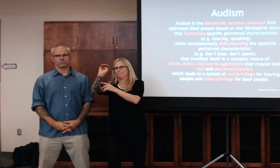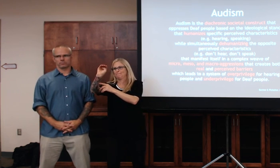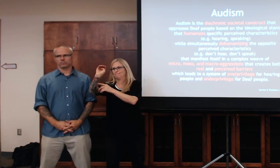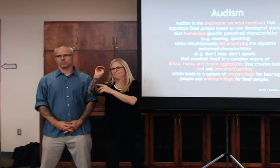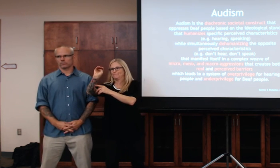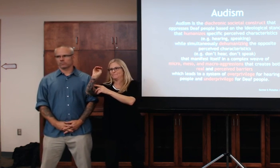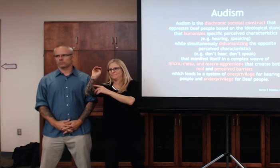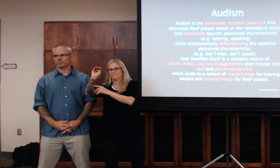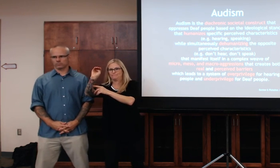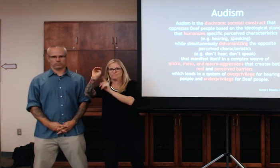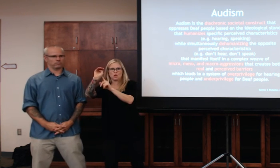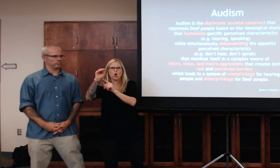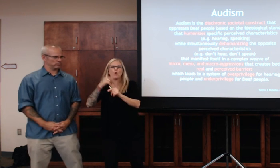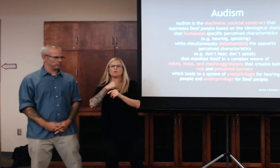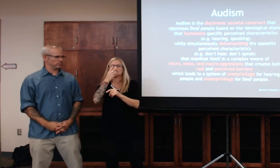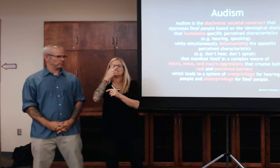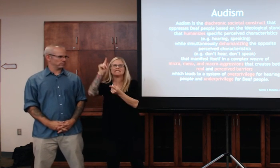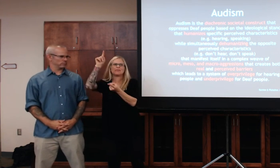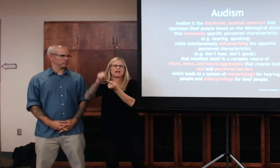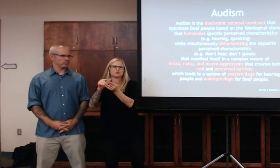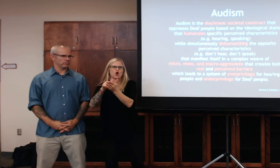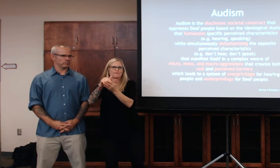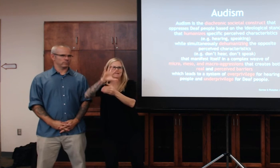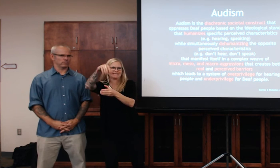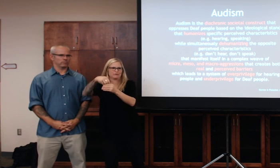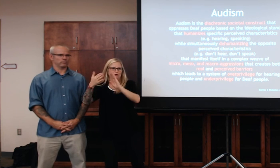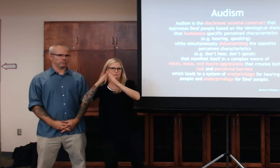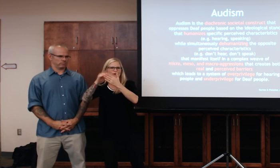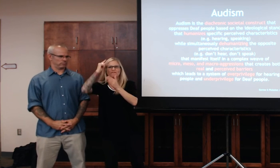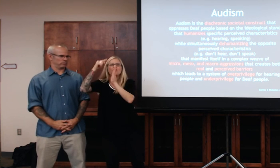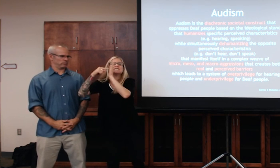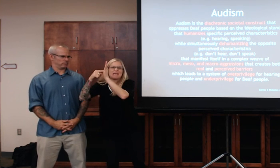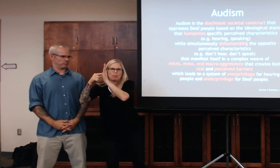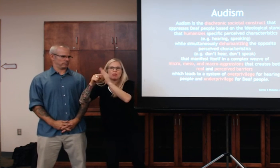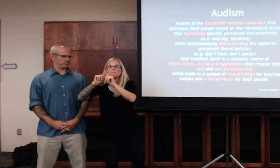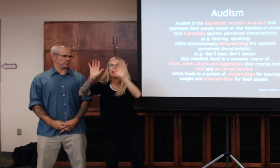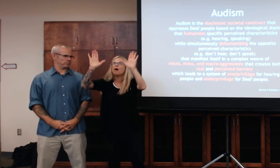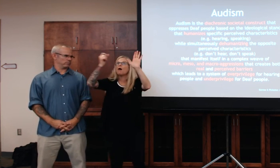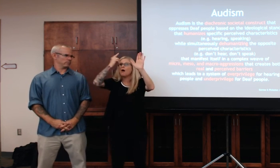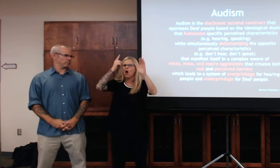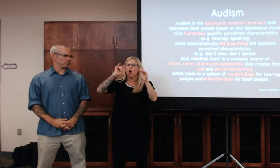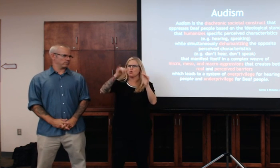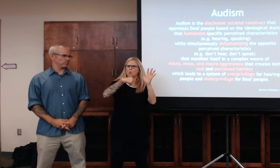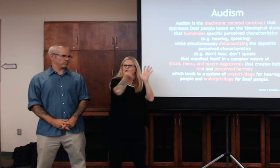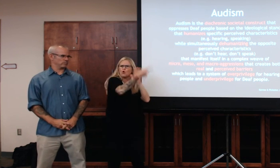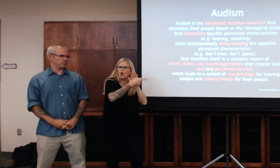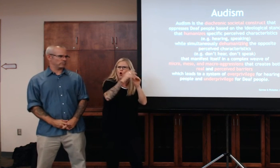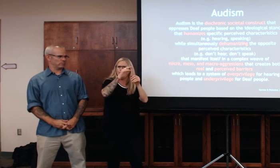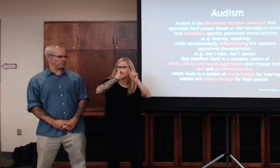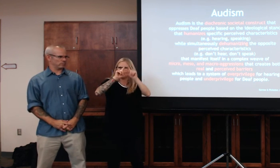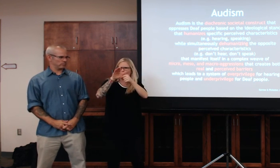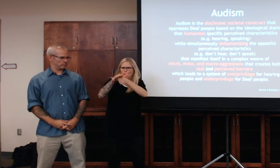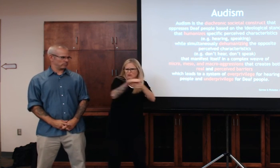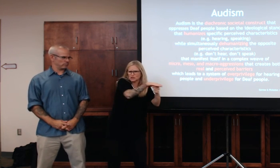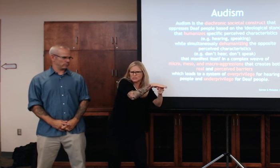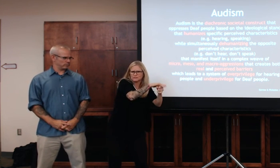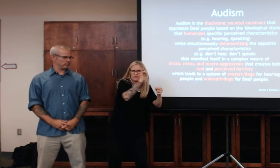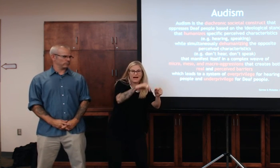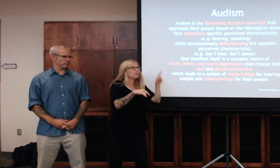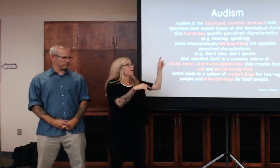heterosexism. We see less of that less often in the community. These are all different types of oppression,